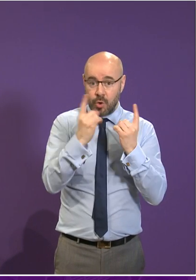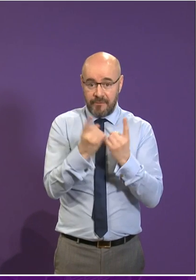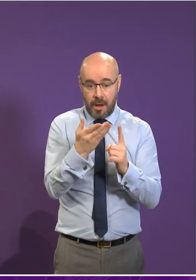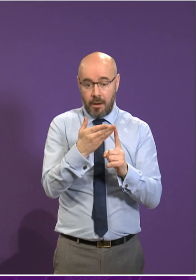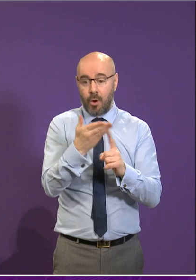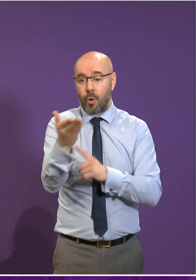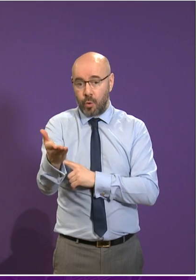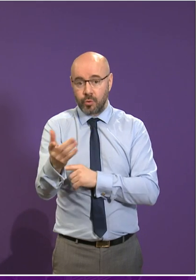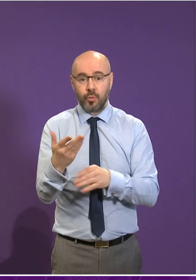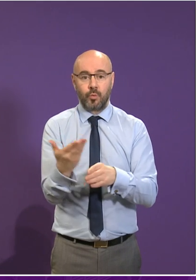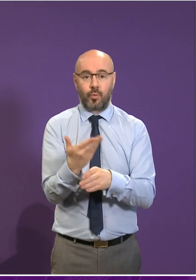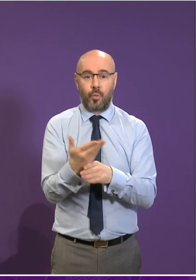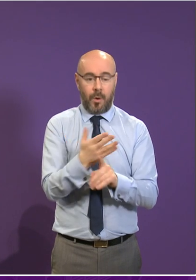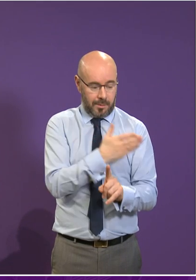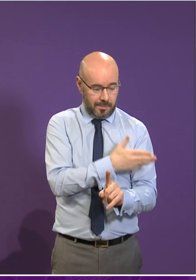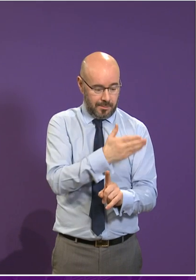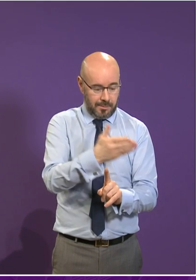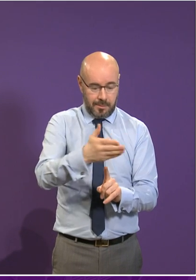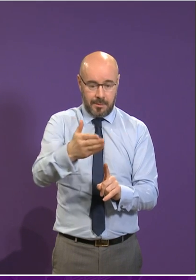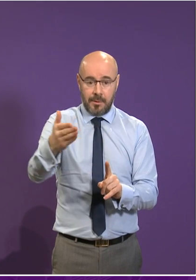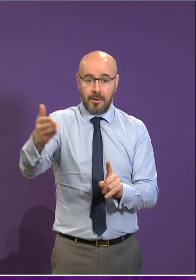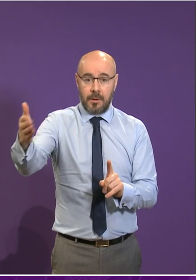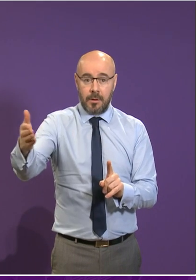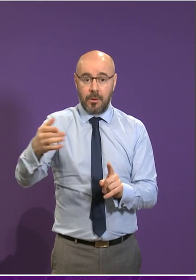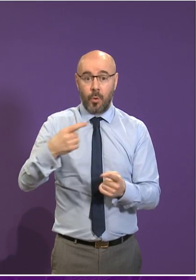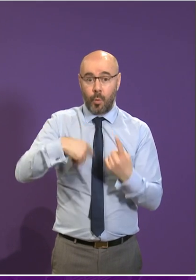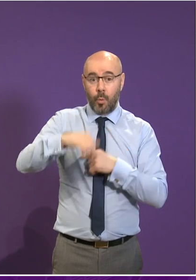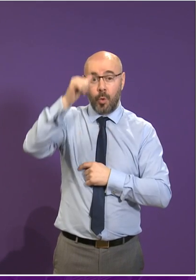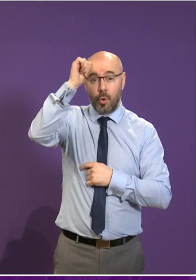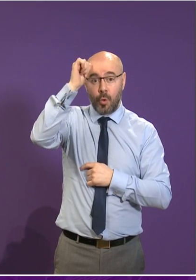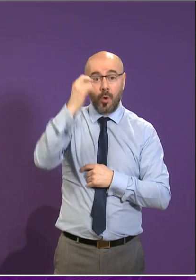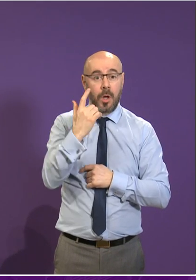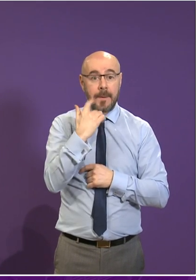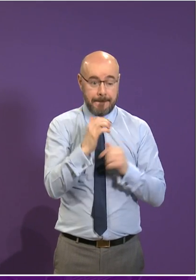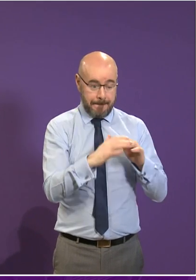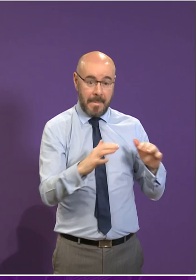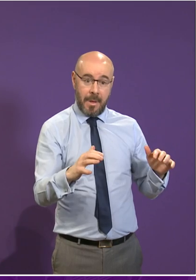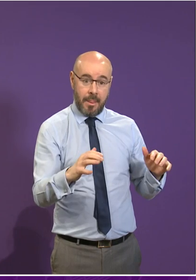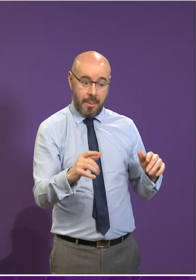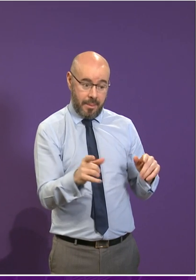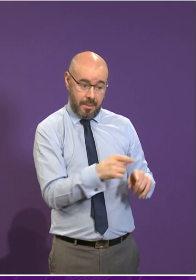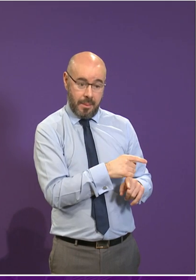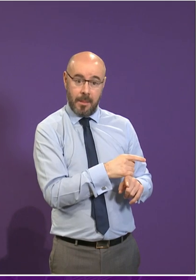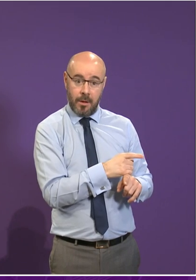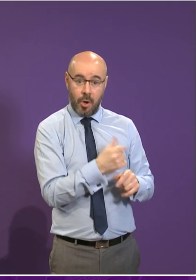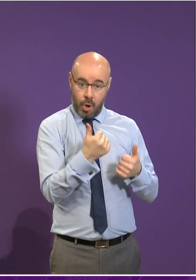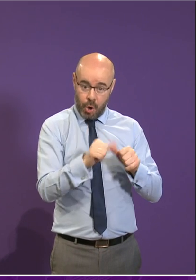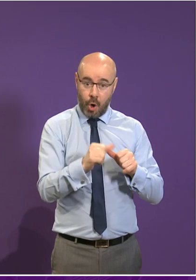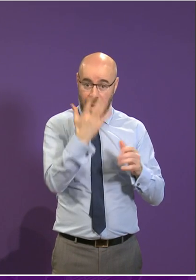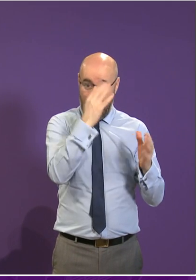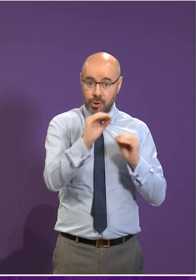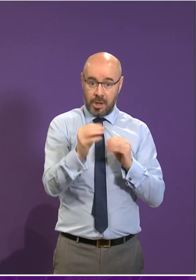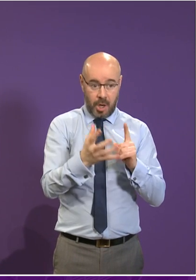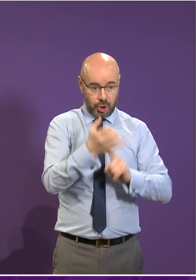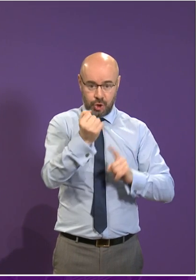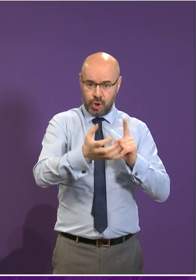work, because we know that even where young people are making significant educational achievements, that